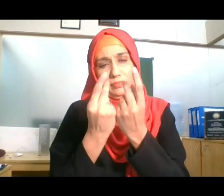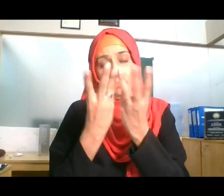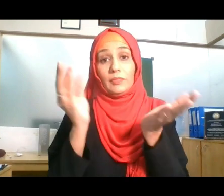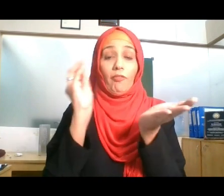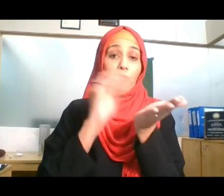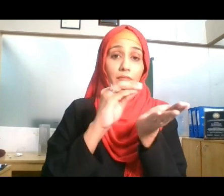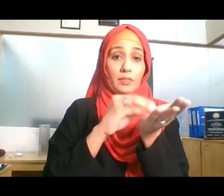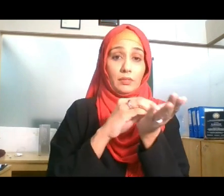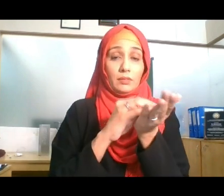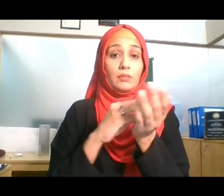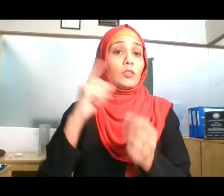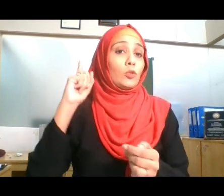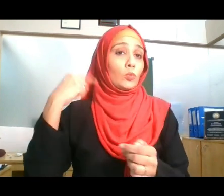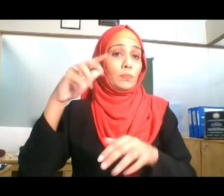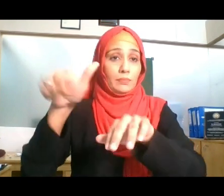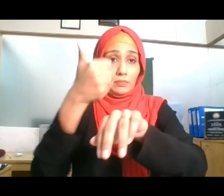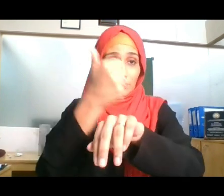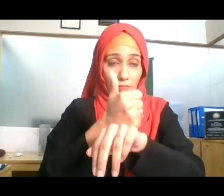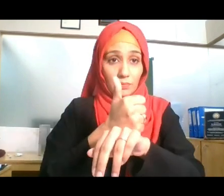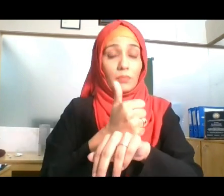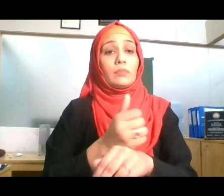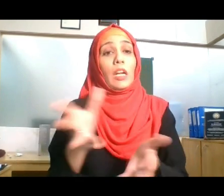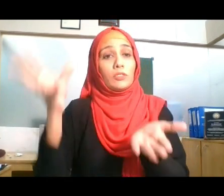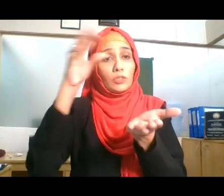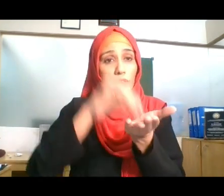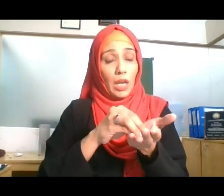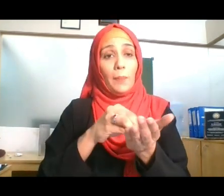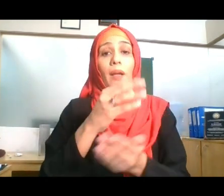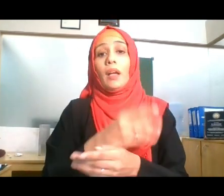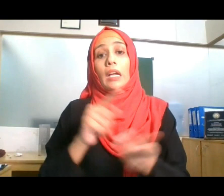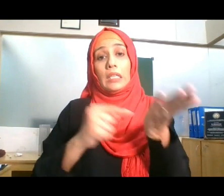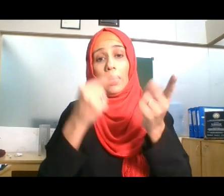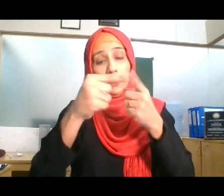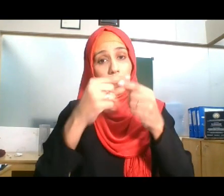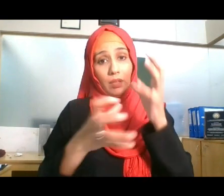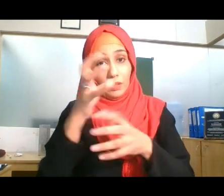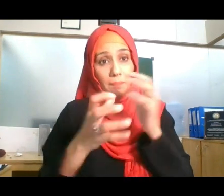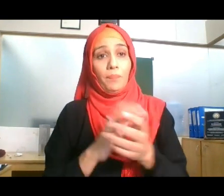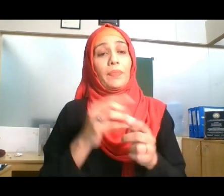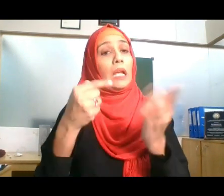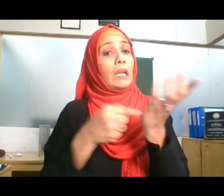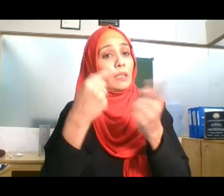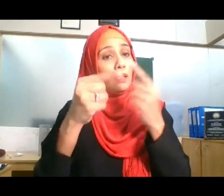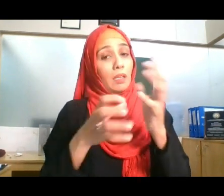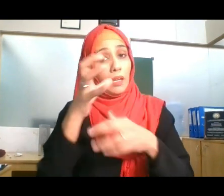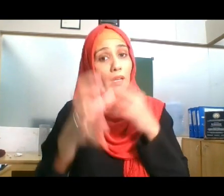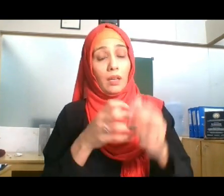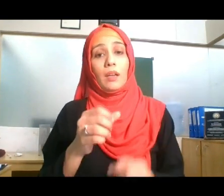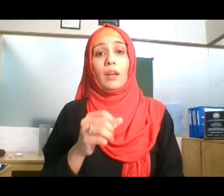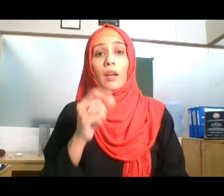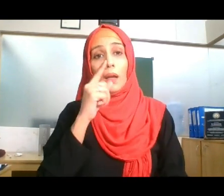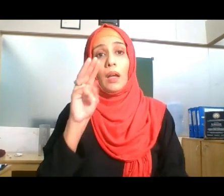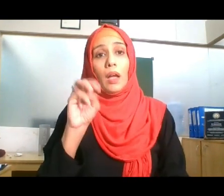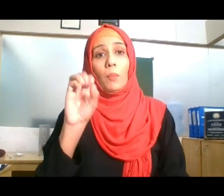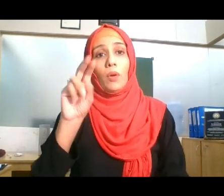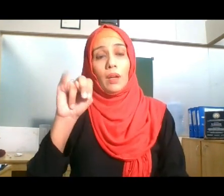opportunity in the employment and inclusion space through technology. Technology is a great enabler. Monica spoke about how we